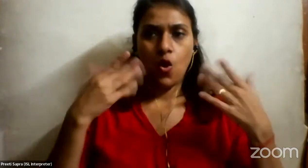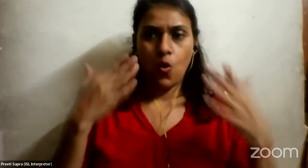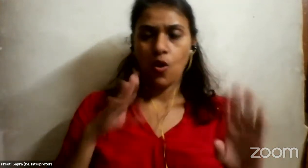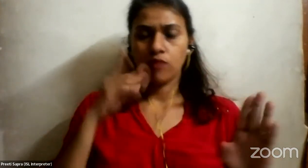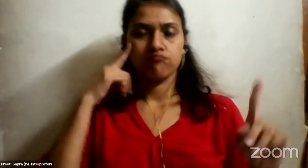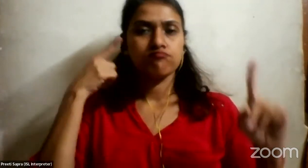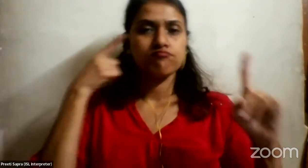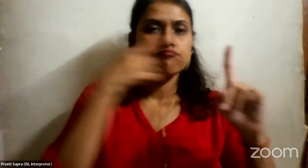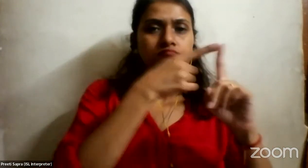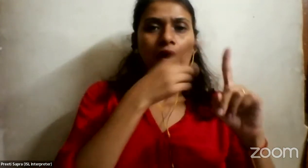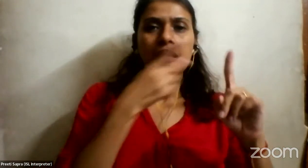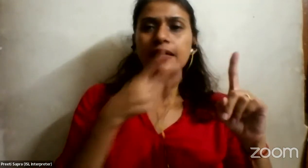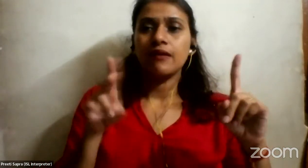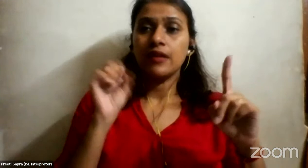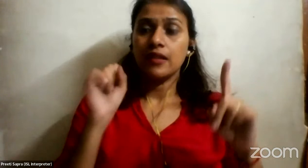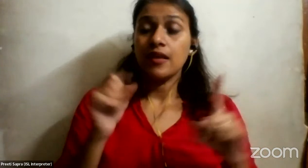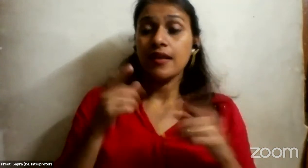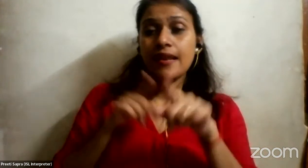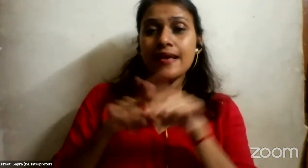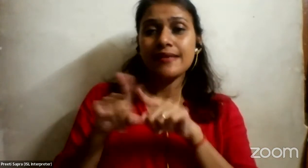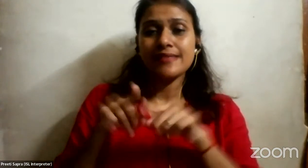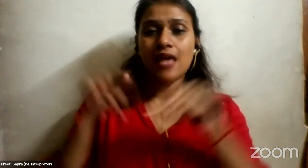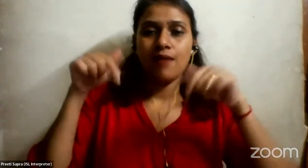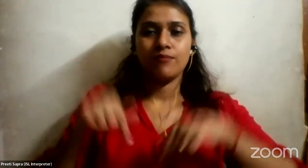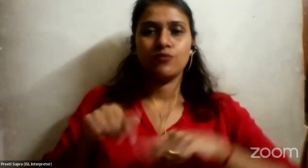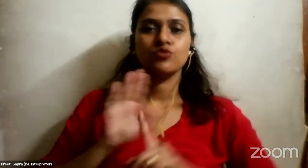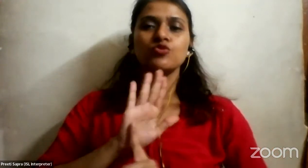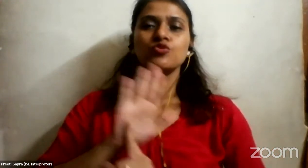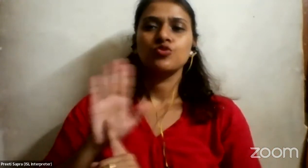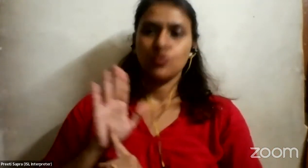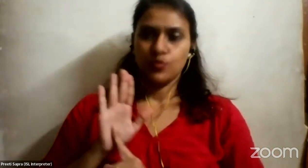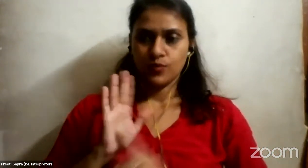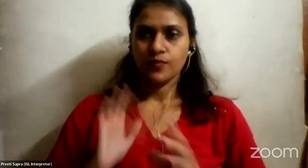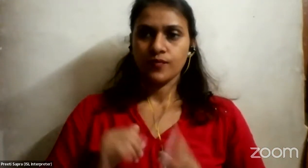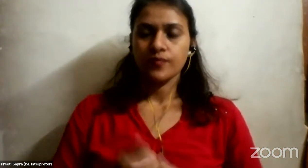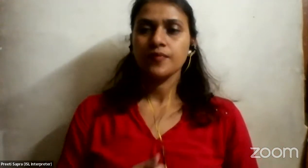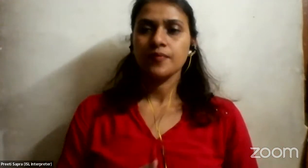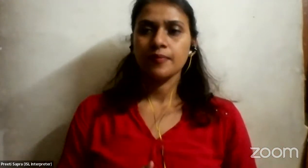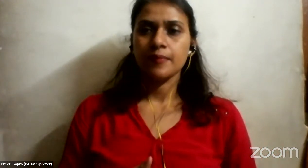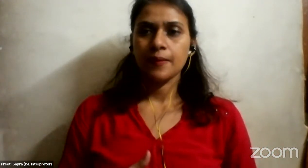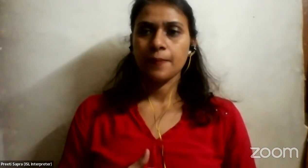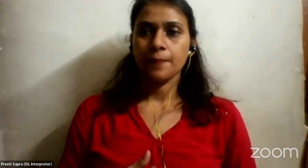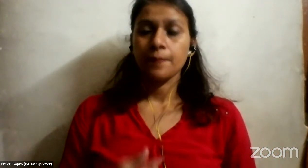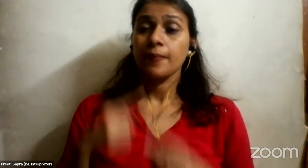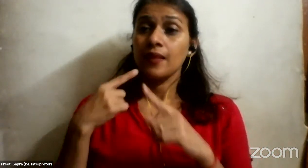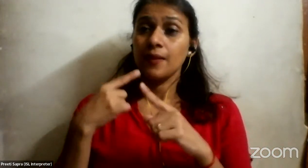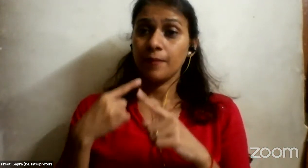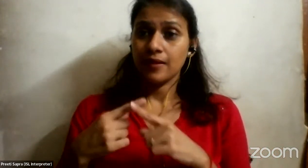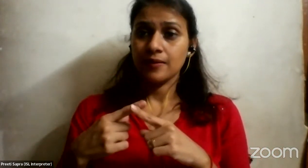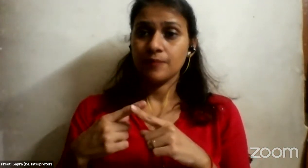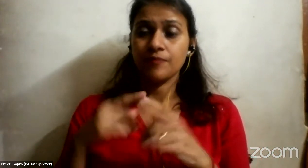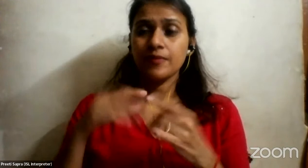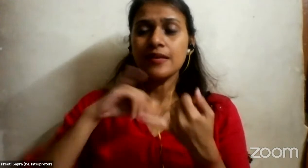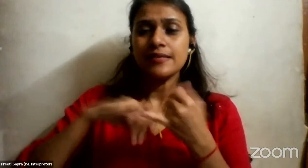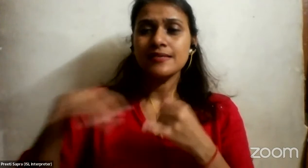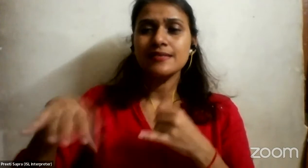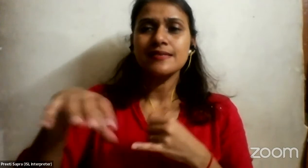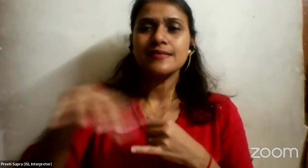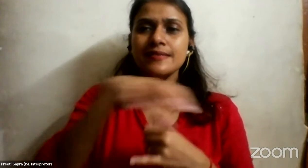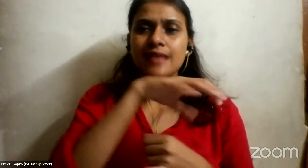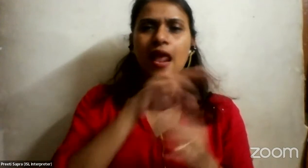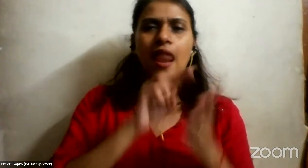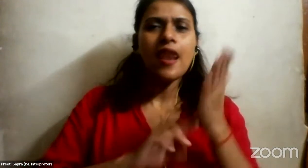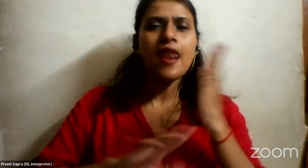are only the most prominent examples today. And there is, of course, sectoral algorithmic regulation that is